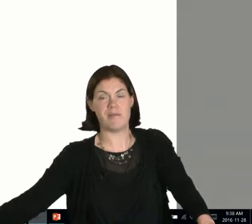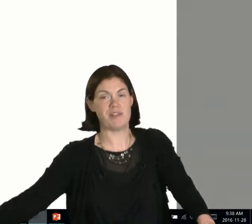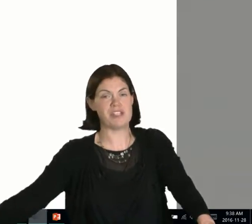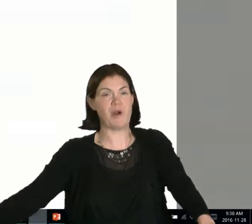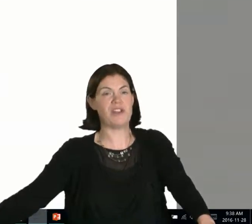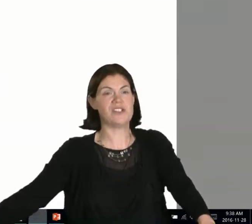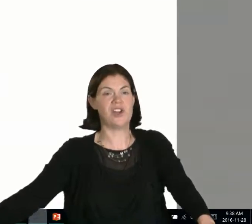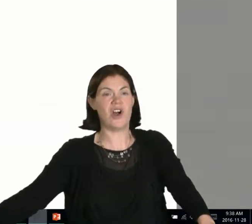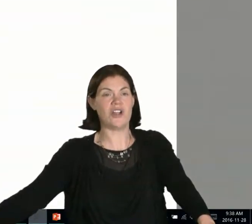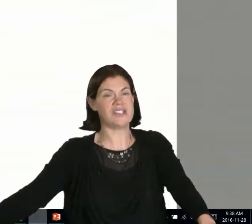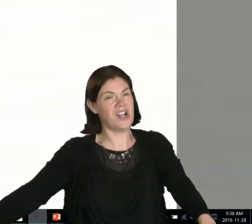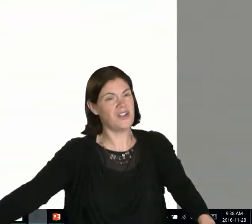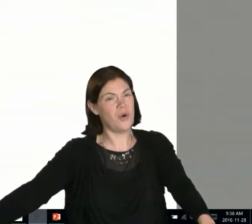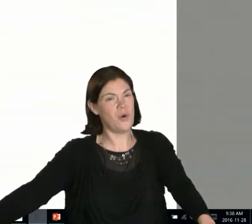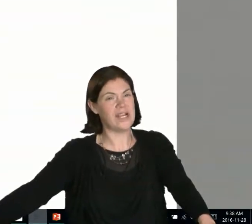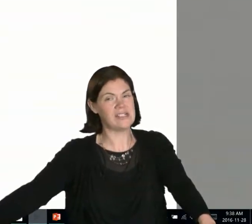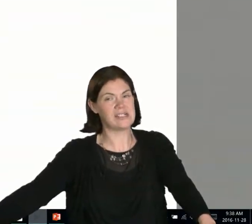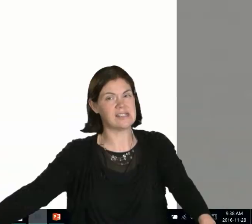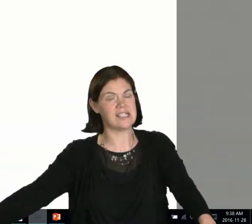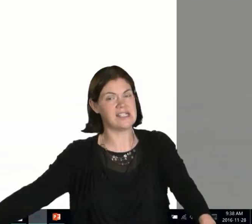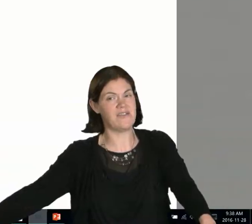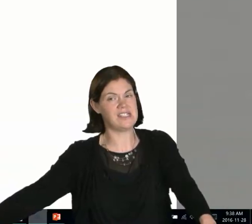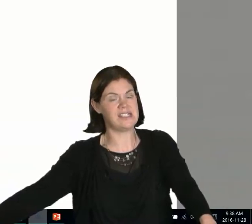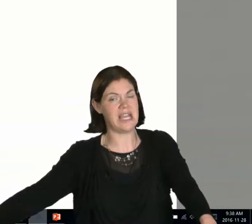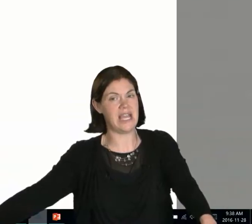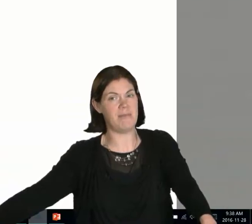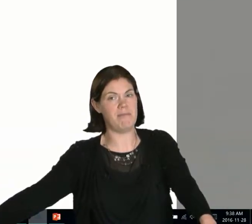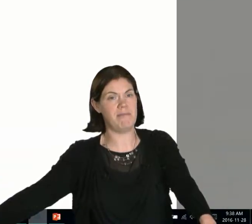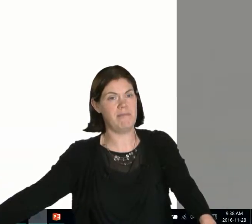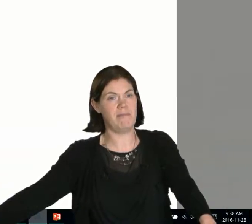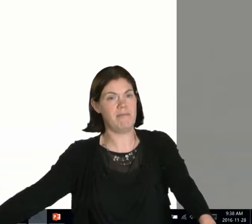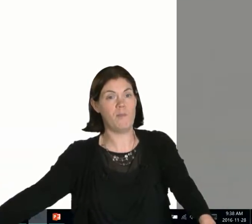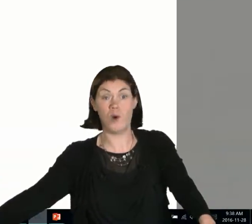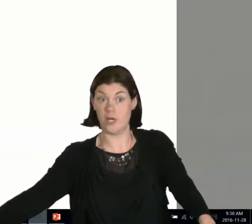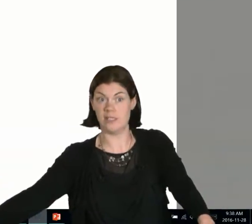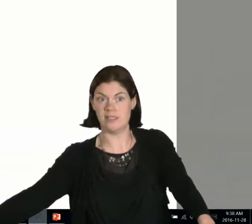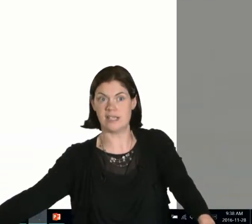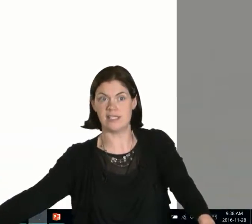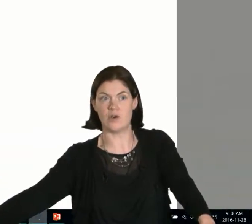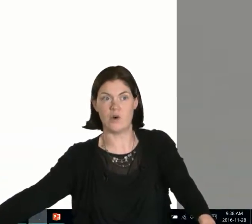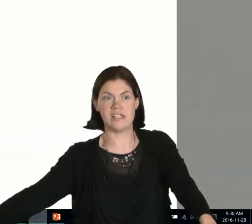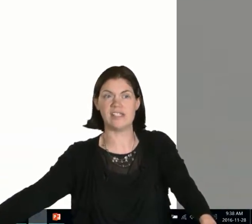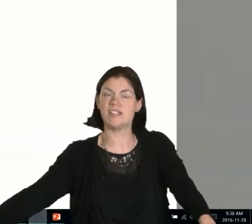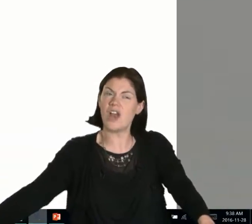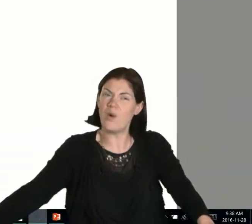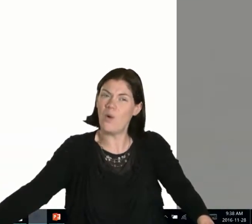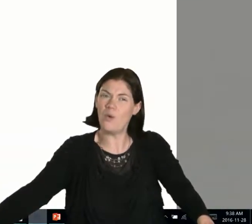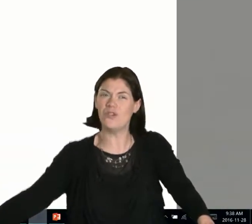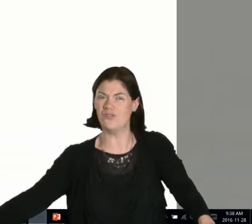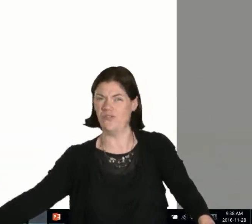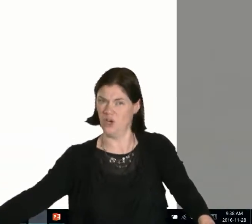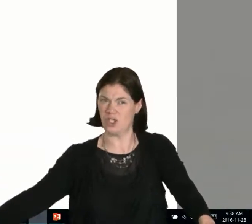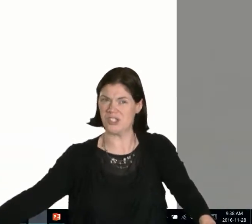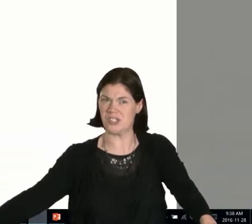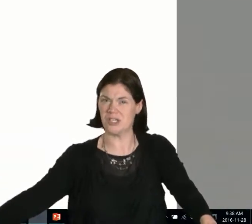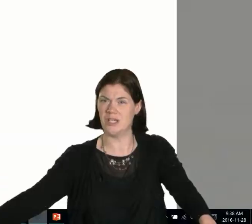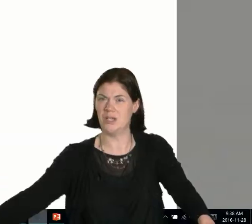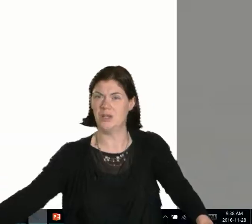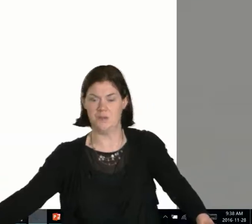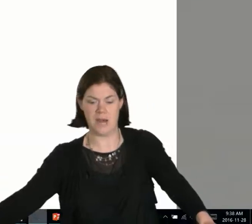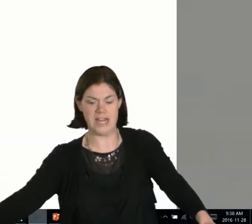Because remember, this part of the song, it's not the chorus, because it doesn't have the same words as the chorus. It's not a whole new